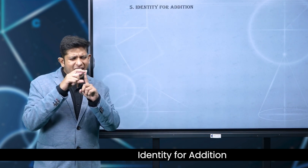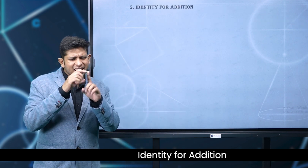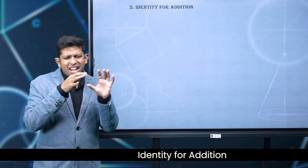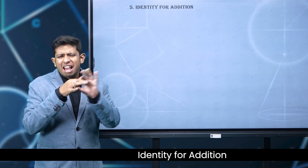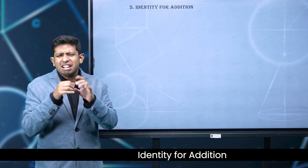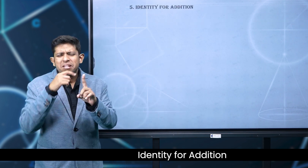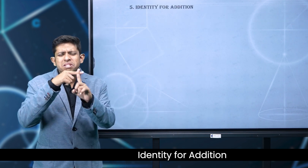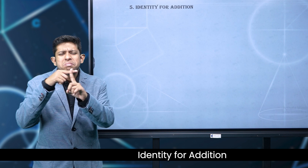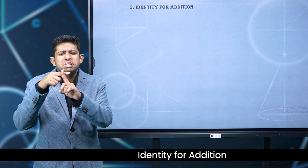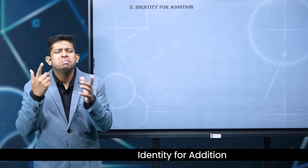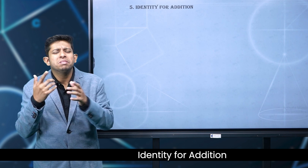Identity for addition.